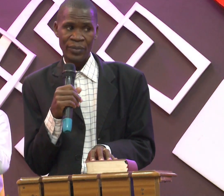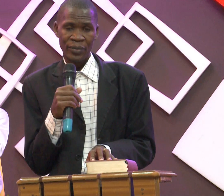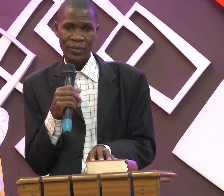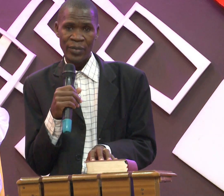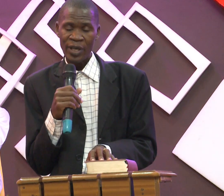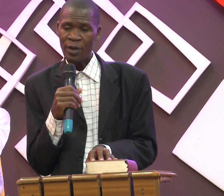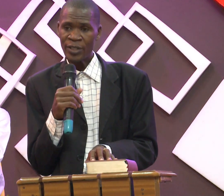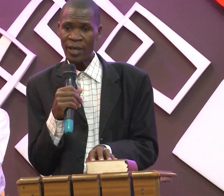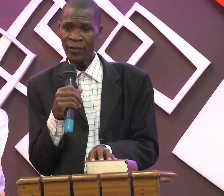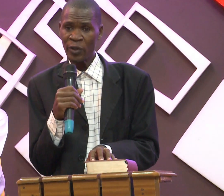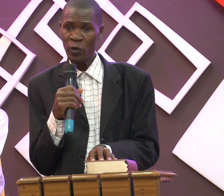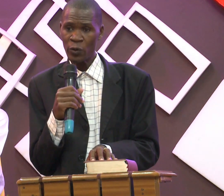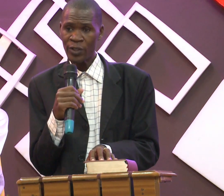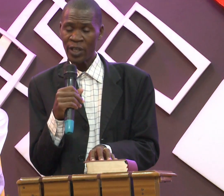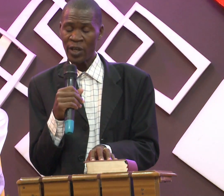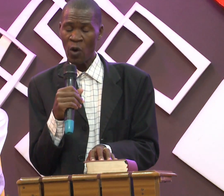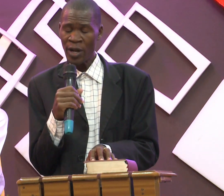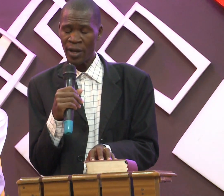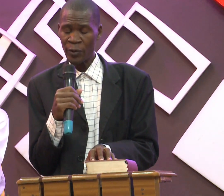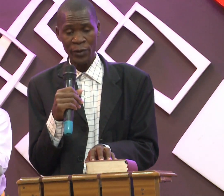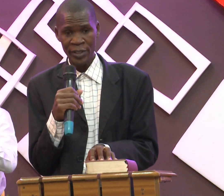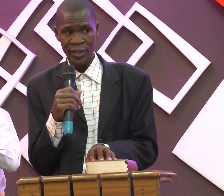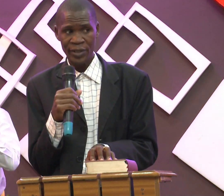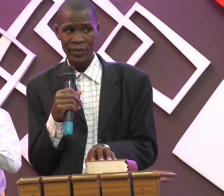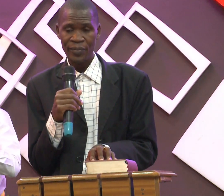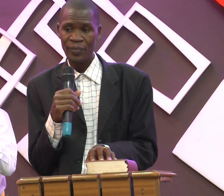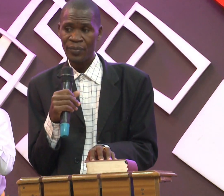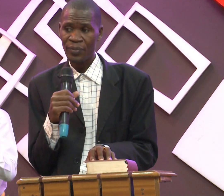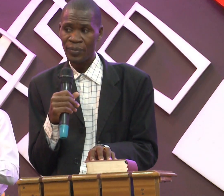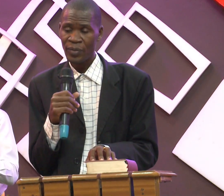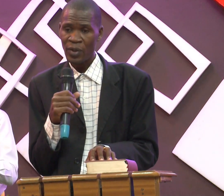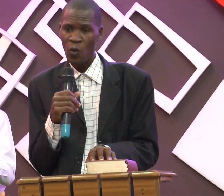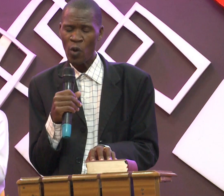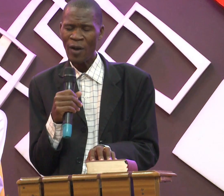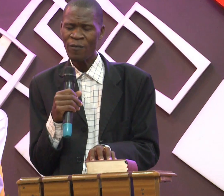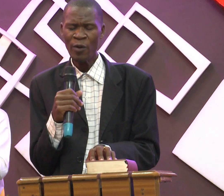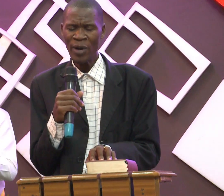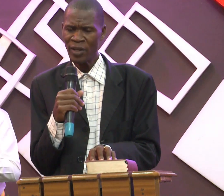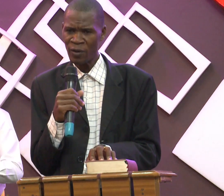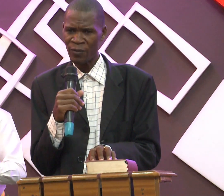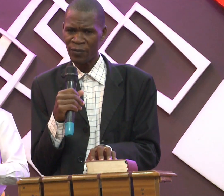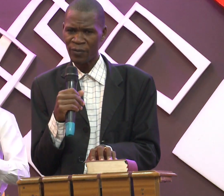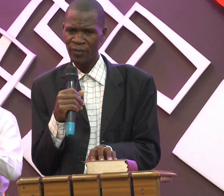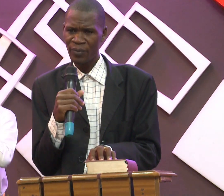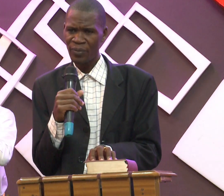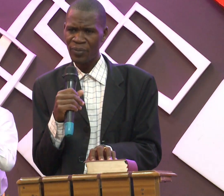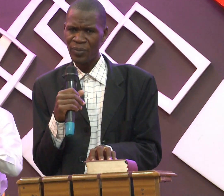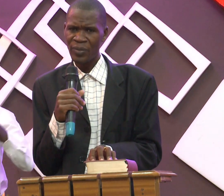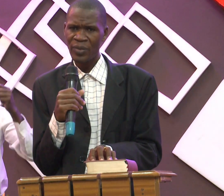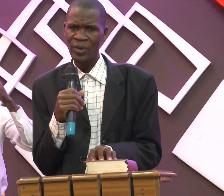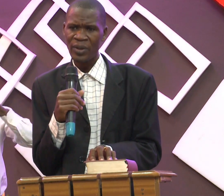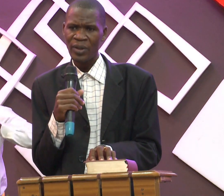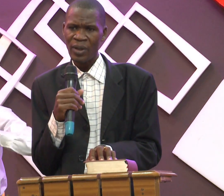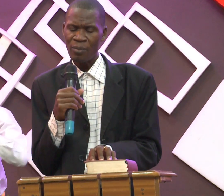toina chofirwa. There is nothing you lose in honoring authority. Fetwali tulibubi. We were very bad off. Naye